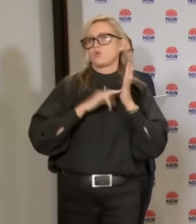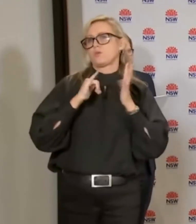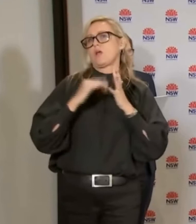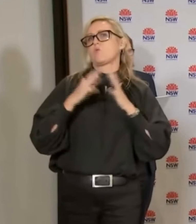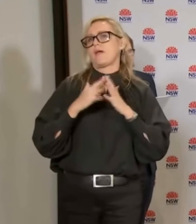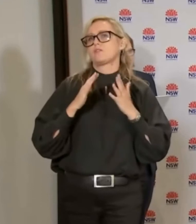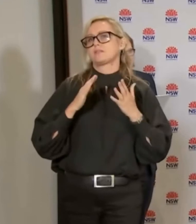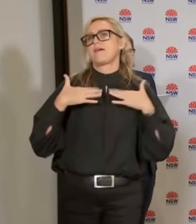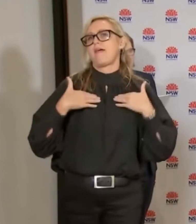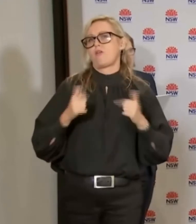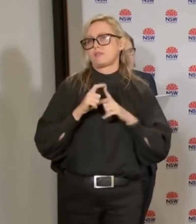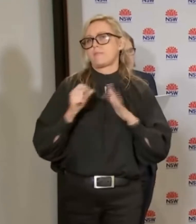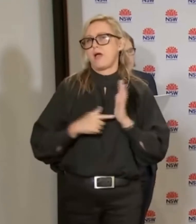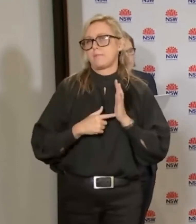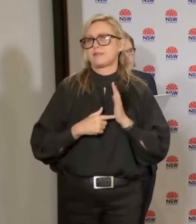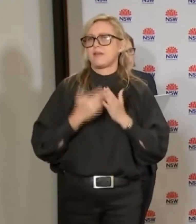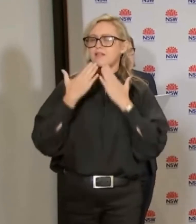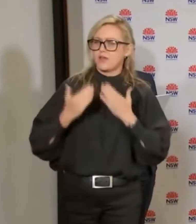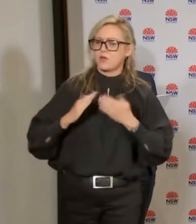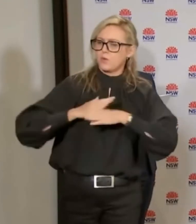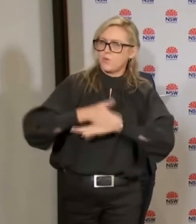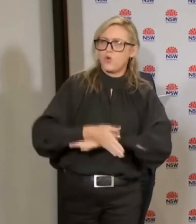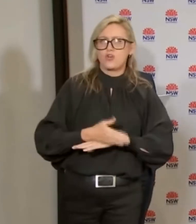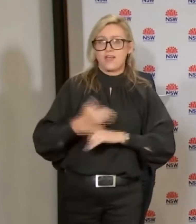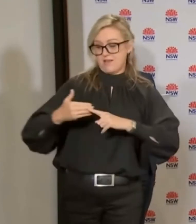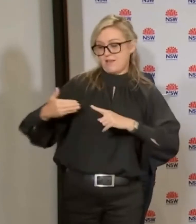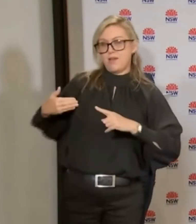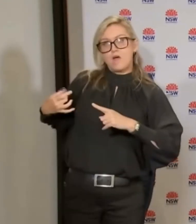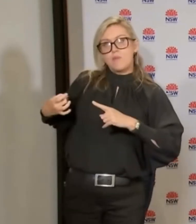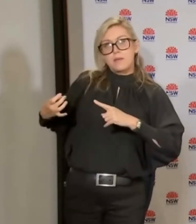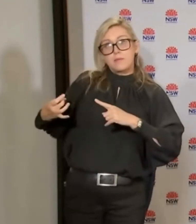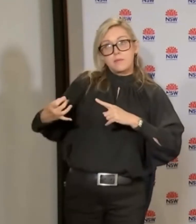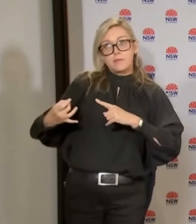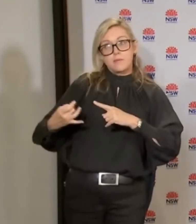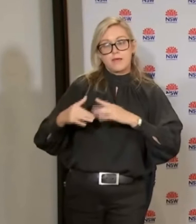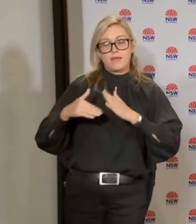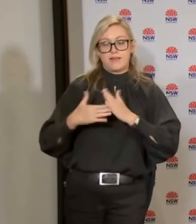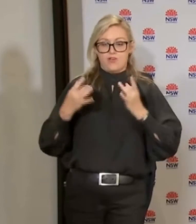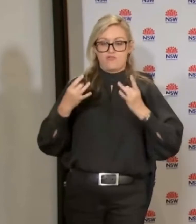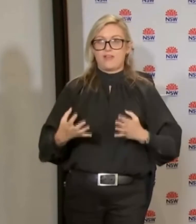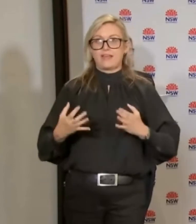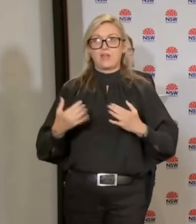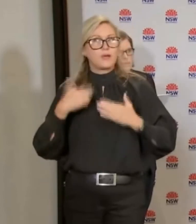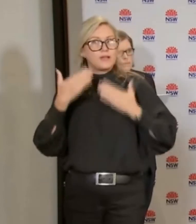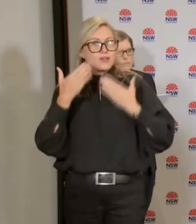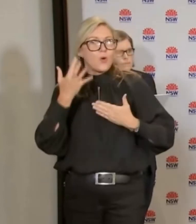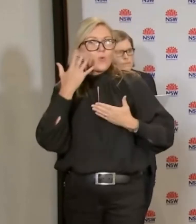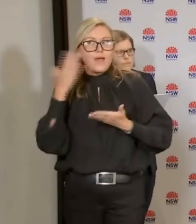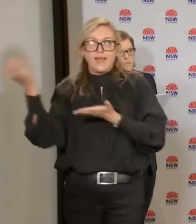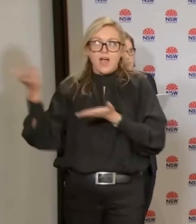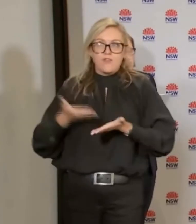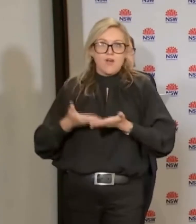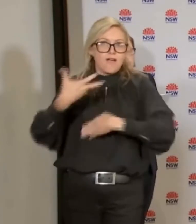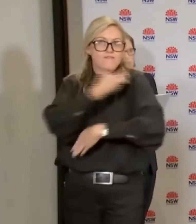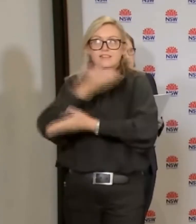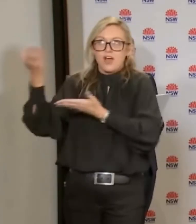efficient, for being so diligent, and all that practice, all that preparation that we were able to do. even though we didn't know what day the vaccine would be arriving until it